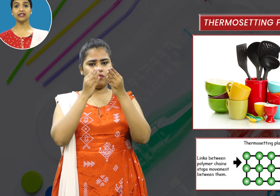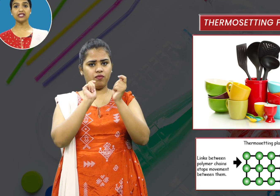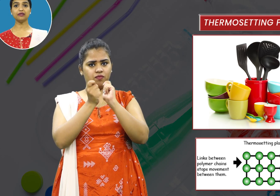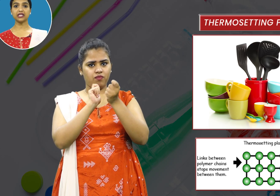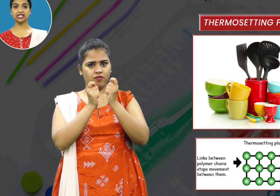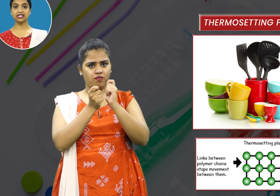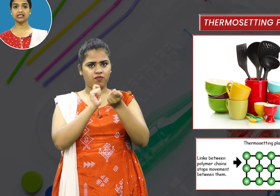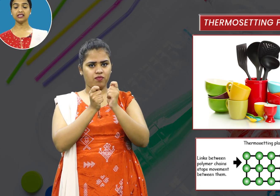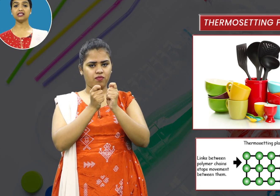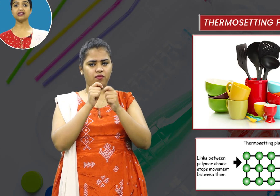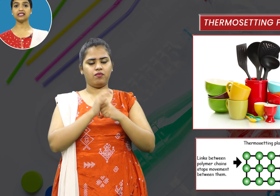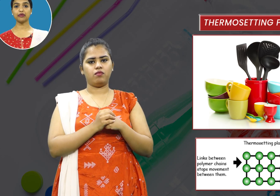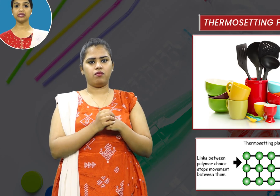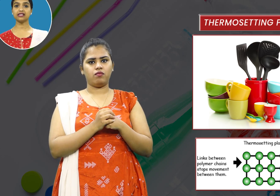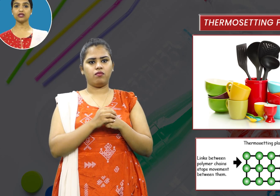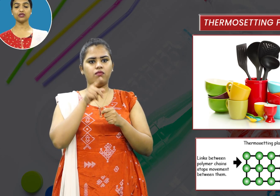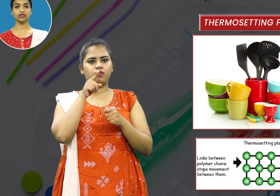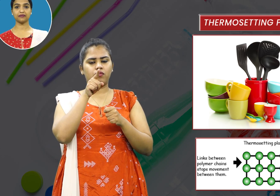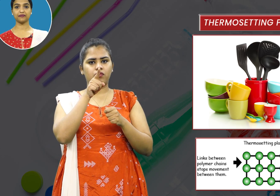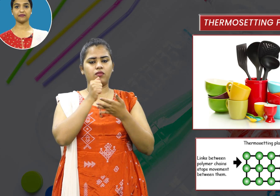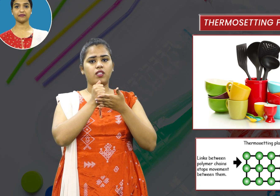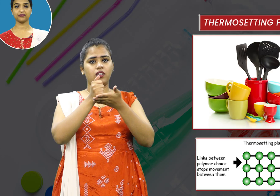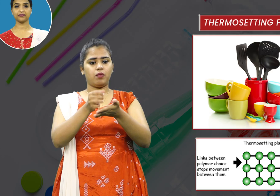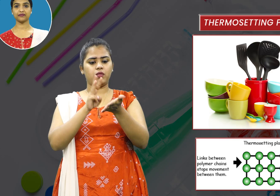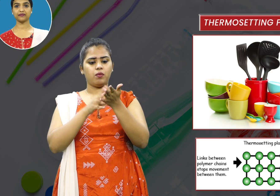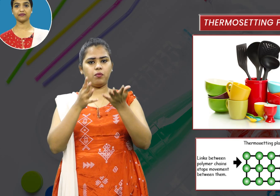that gives the material a stable structure.